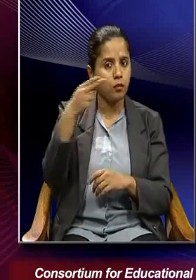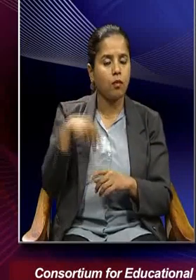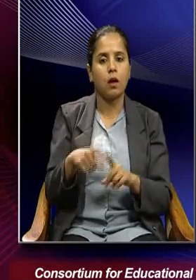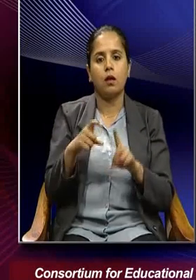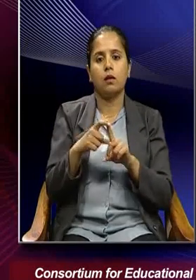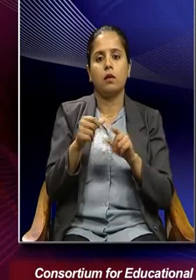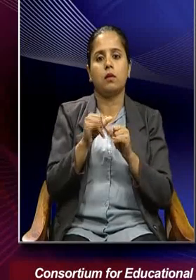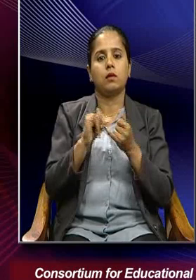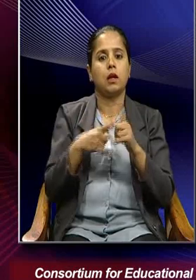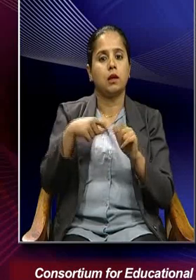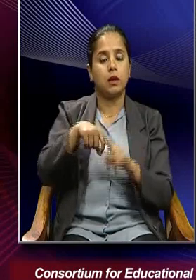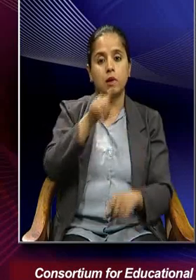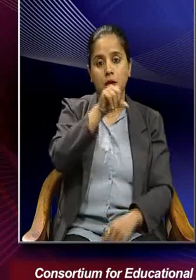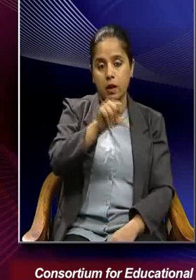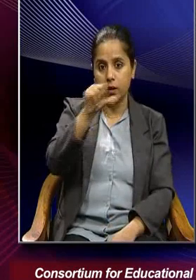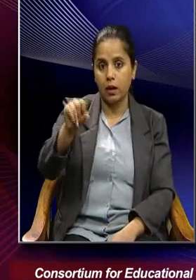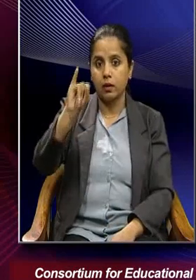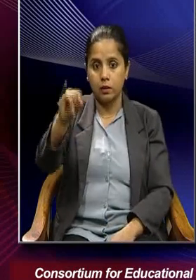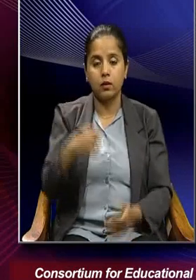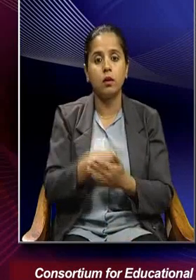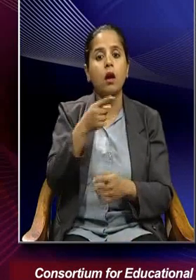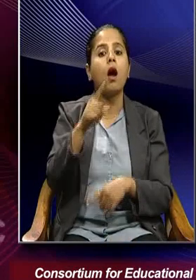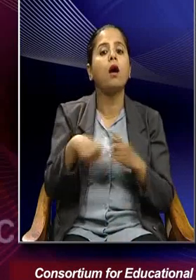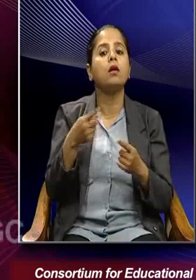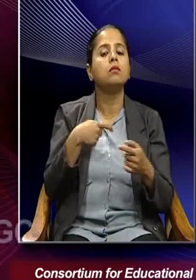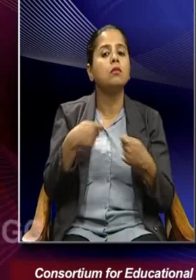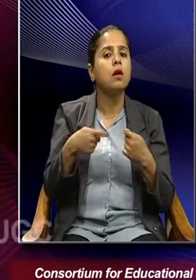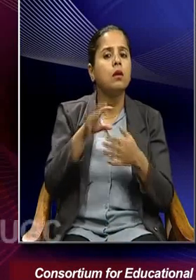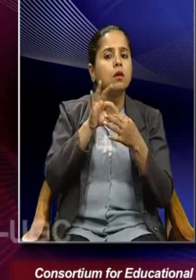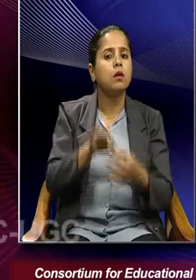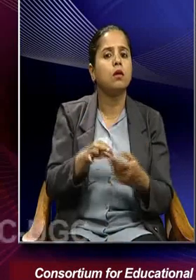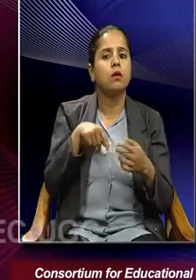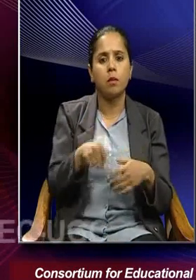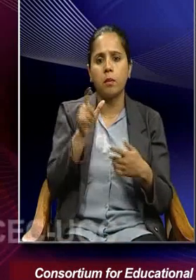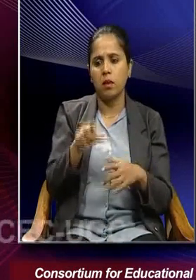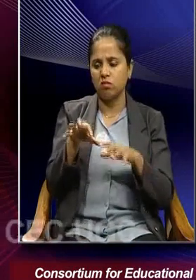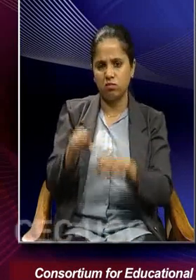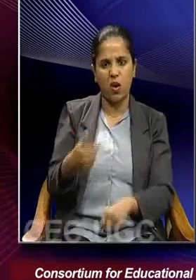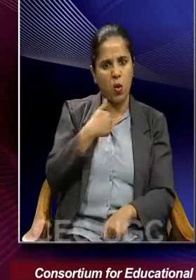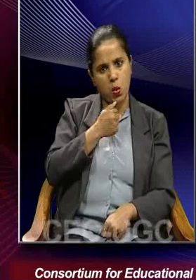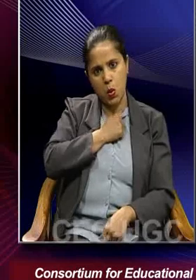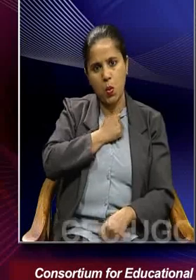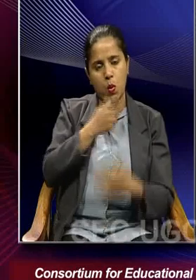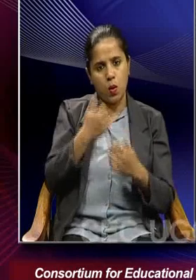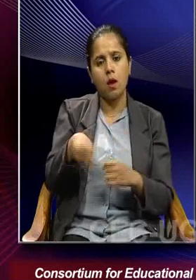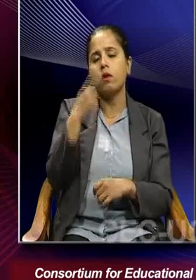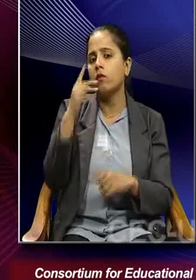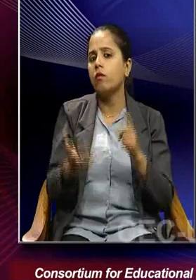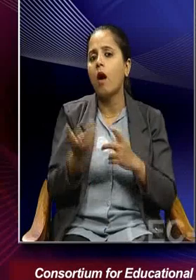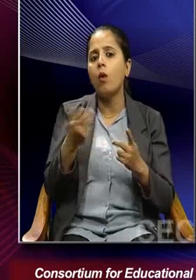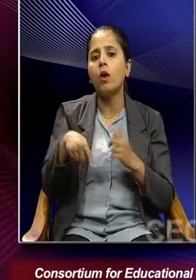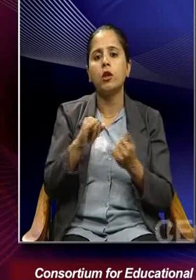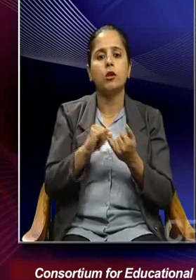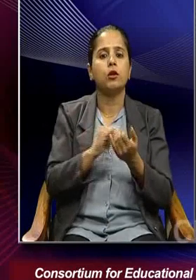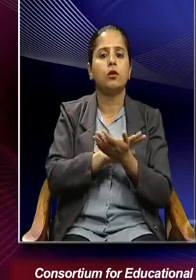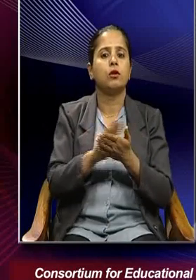in 1996, and this again deals with the idea of obsession. And we find that how Sharat